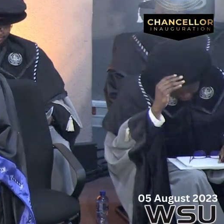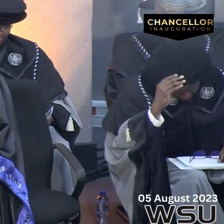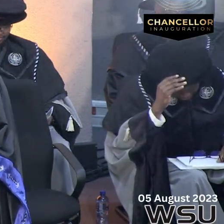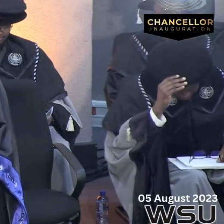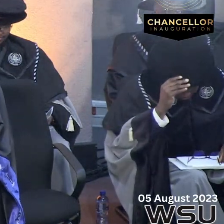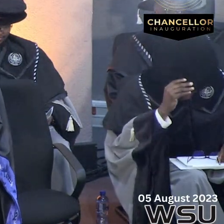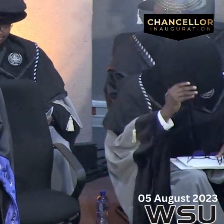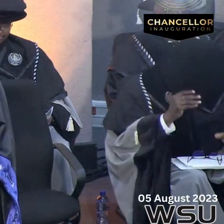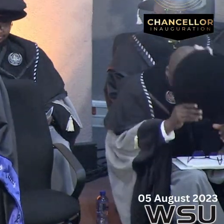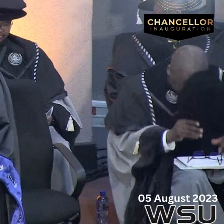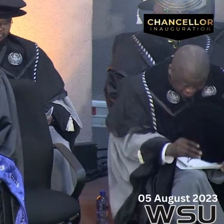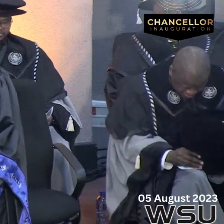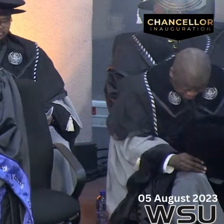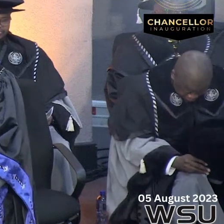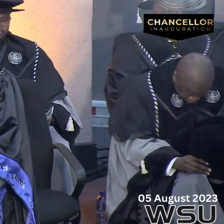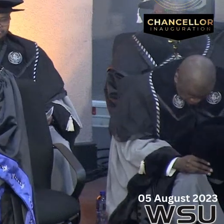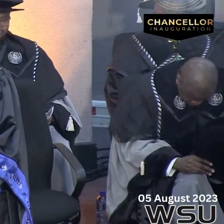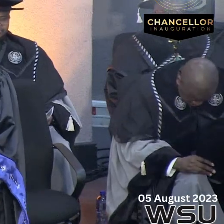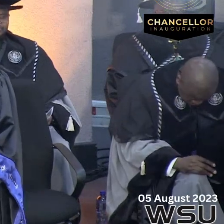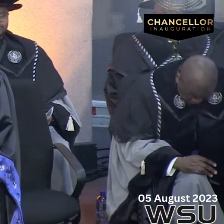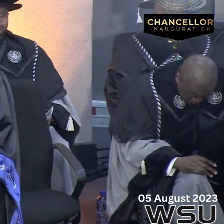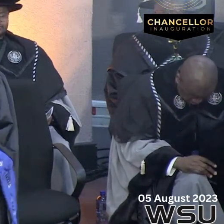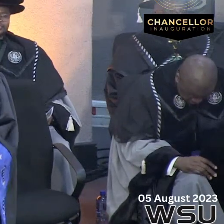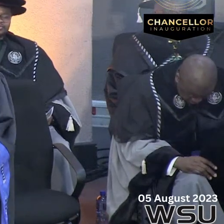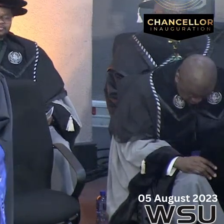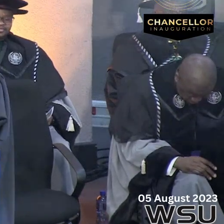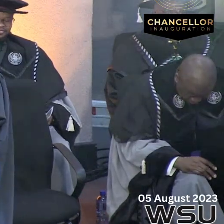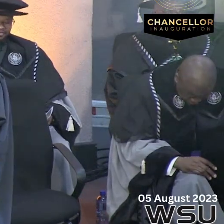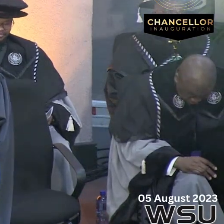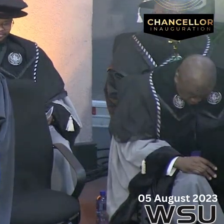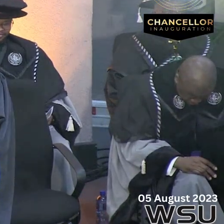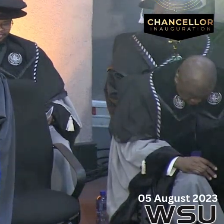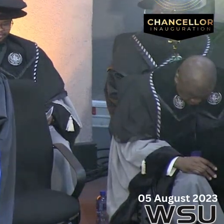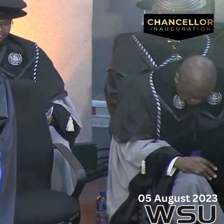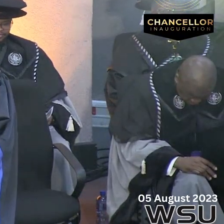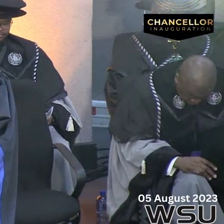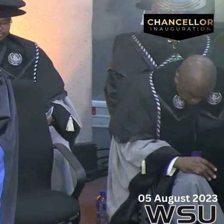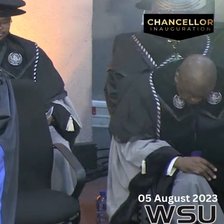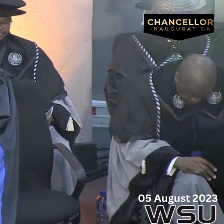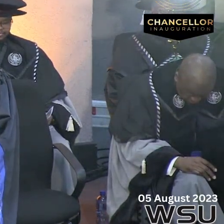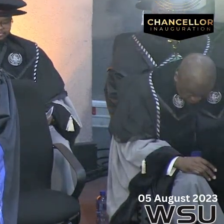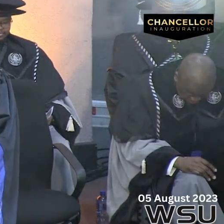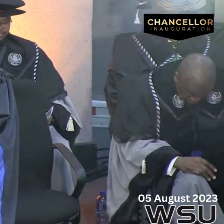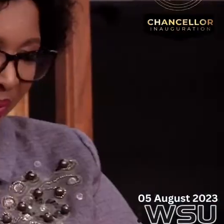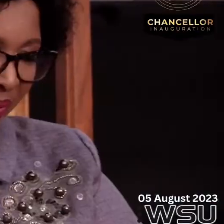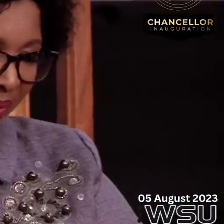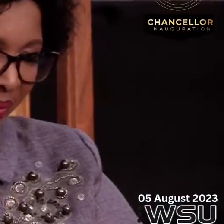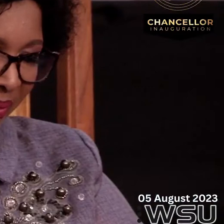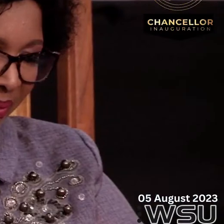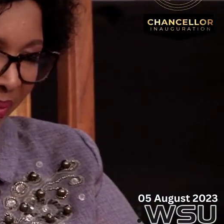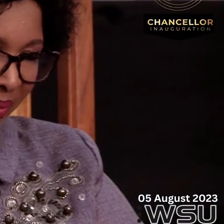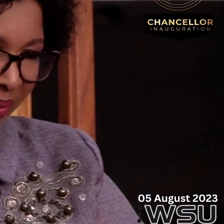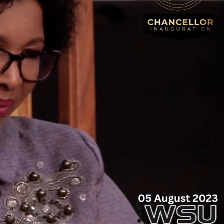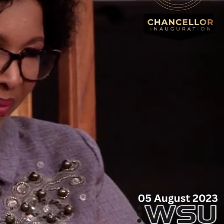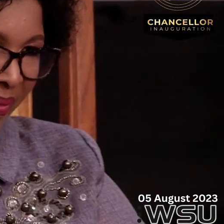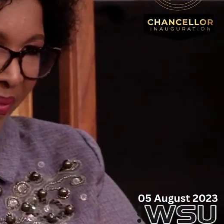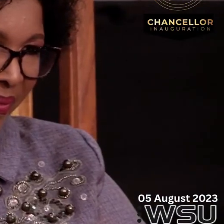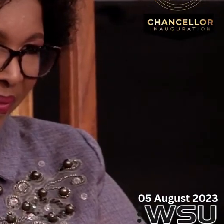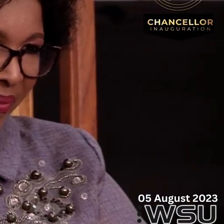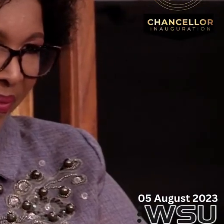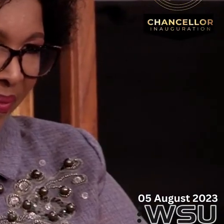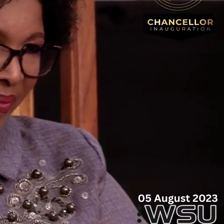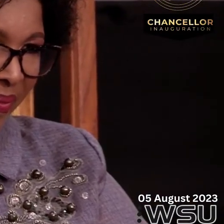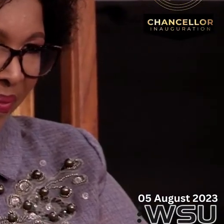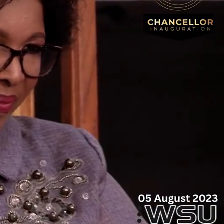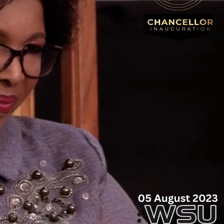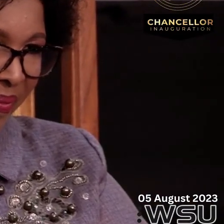Maluphakame udumo lwayo. Iva imithandazo yethu. And so, Lord, as we